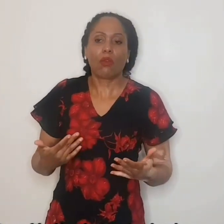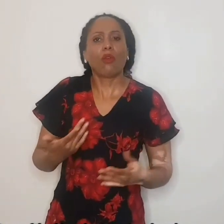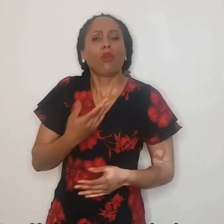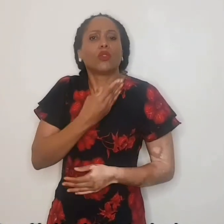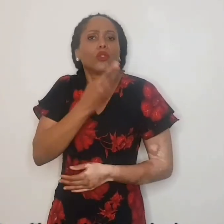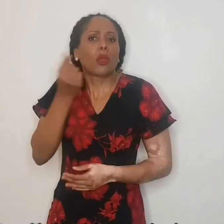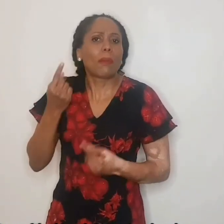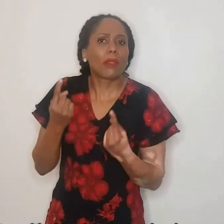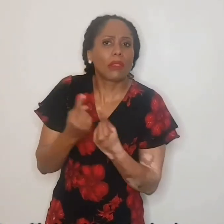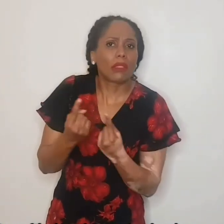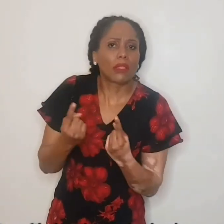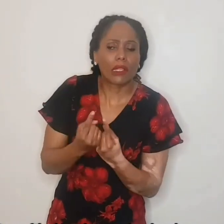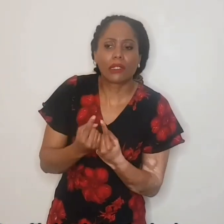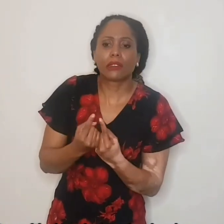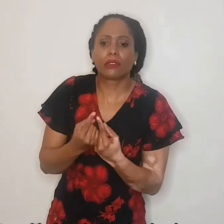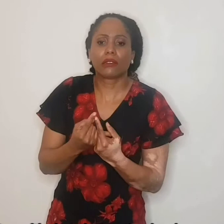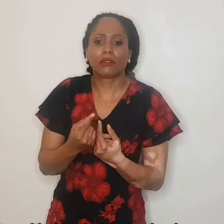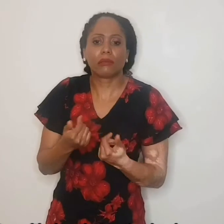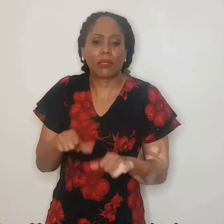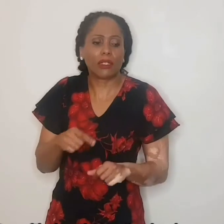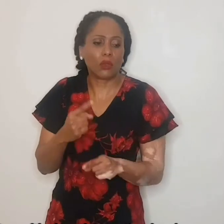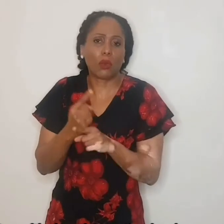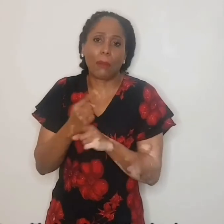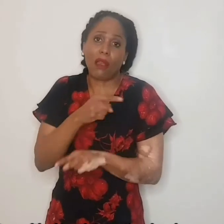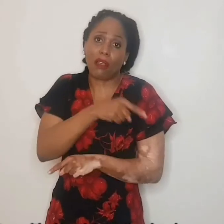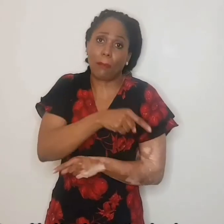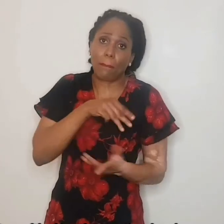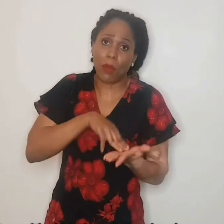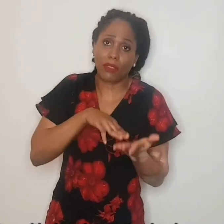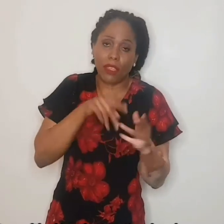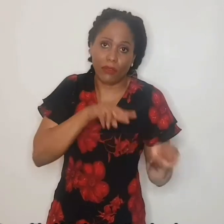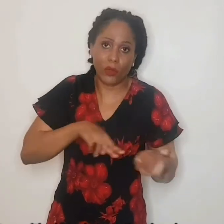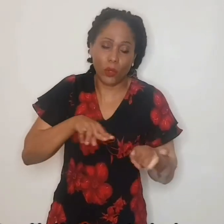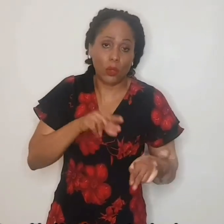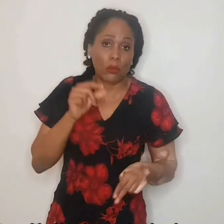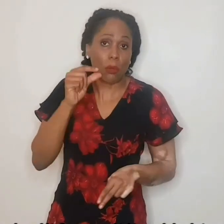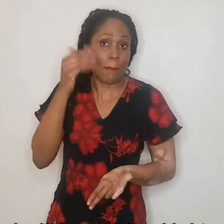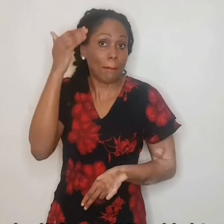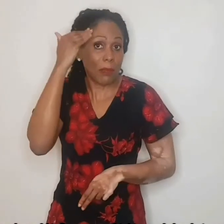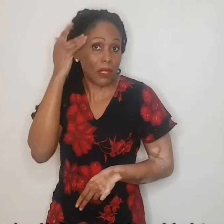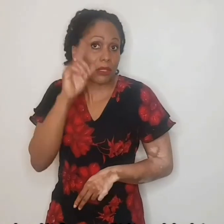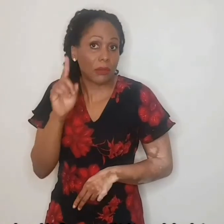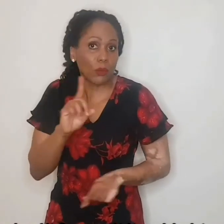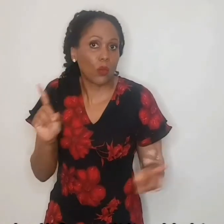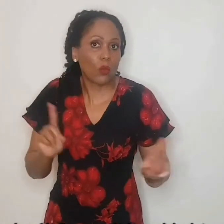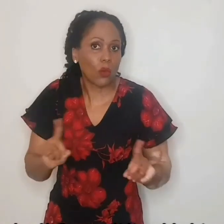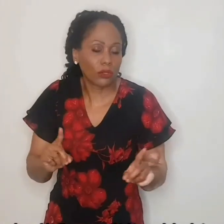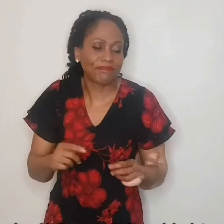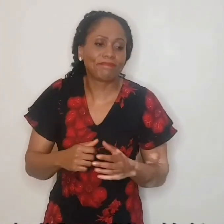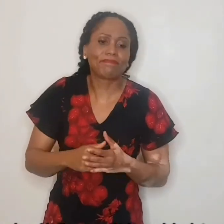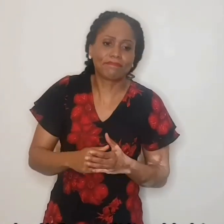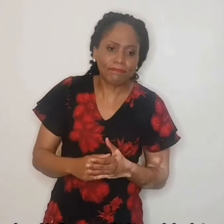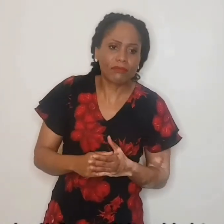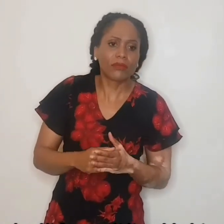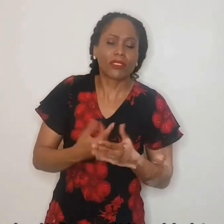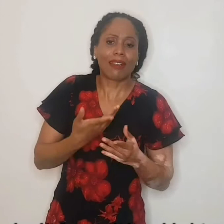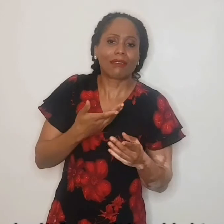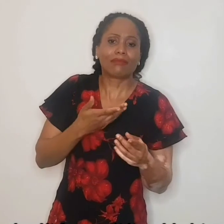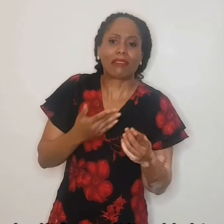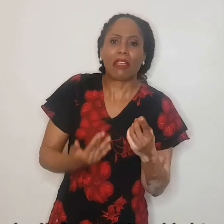Some of the things that I mentioned was how small minded people could influence